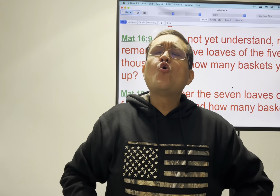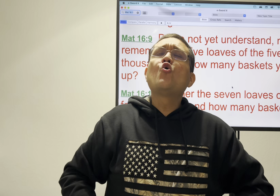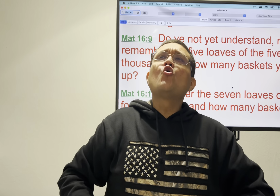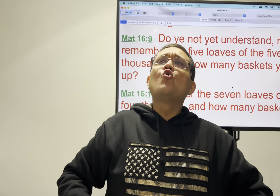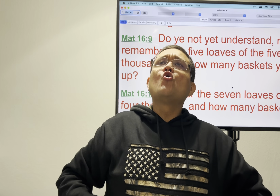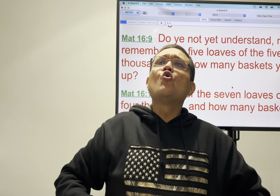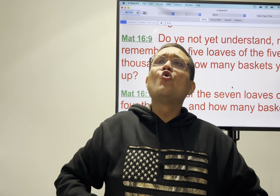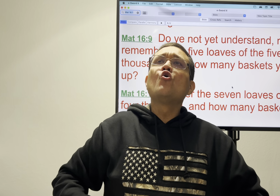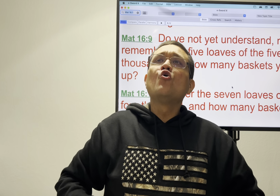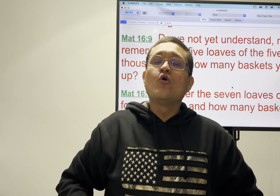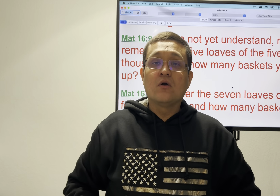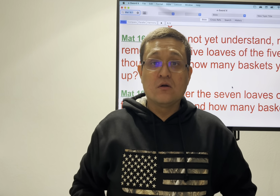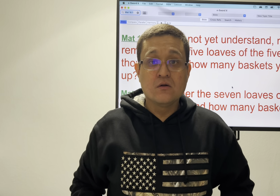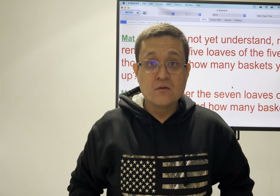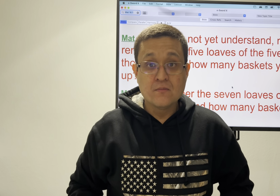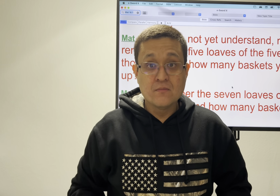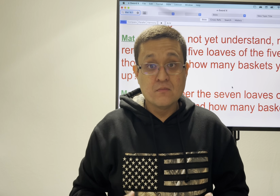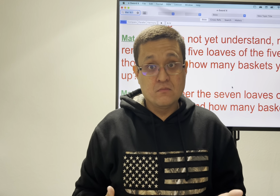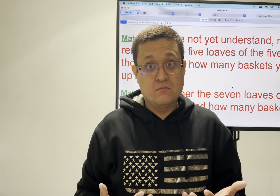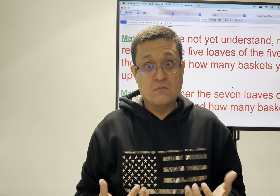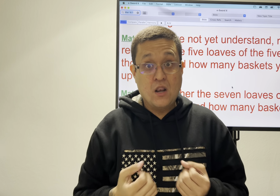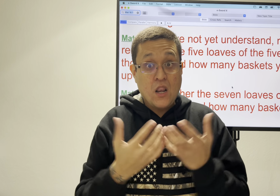fish, until they were satisfied.